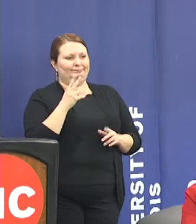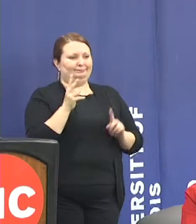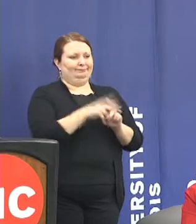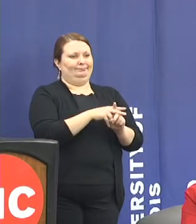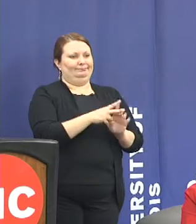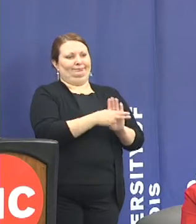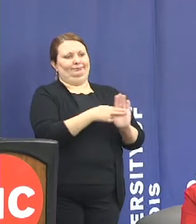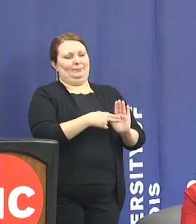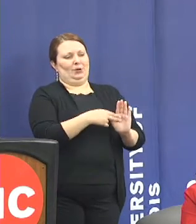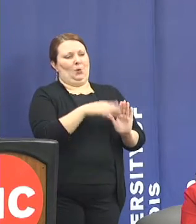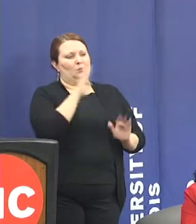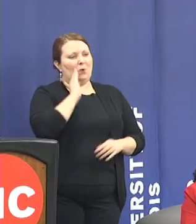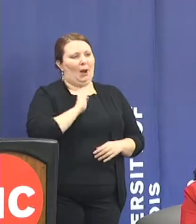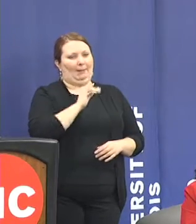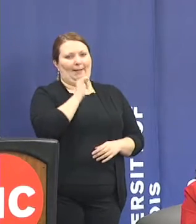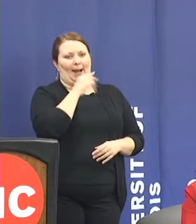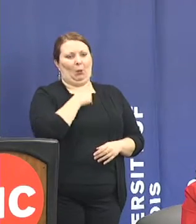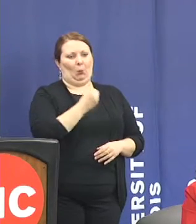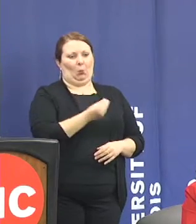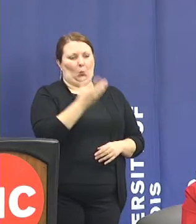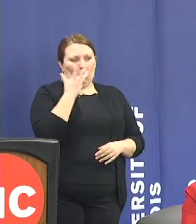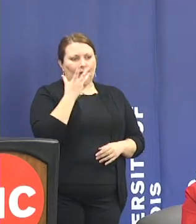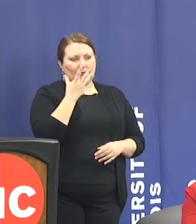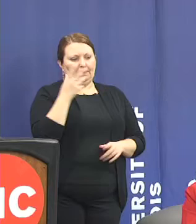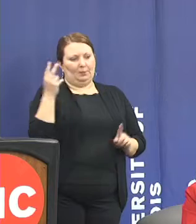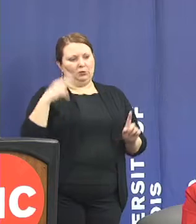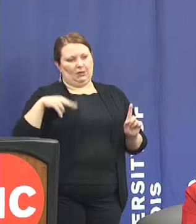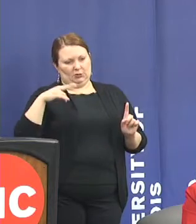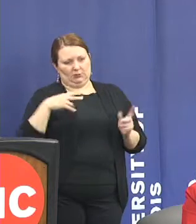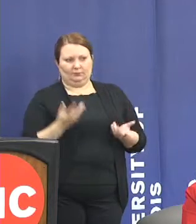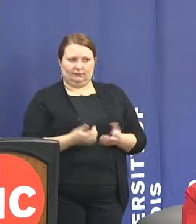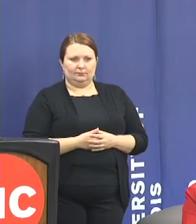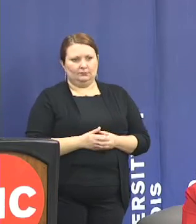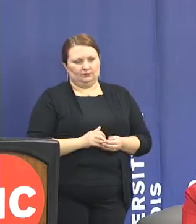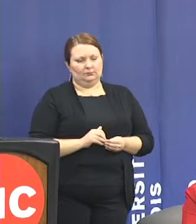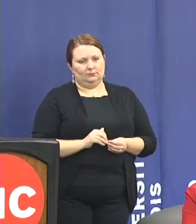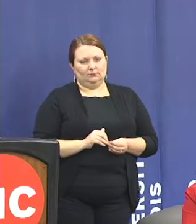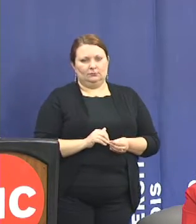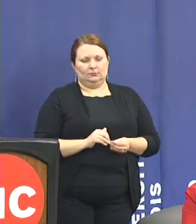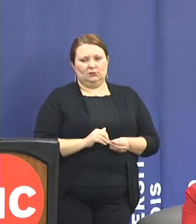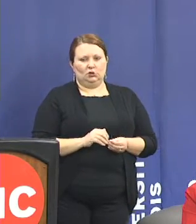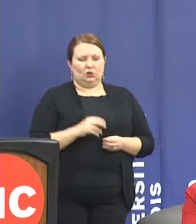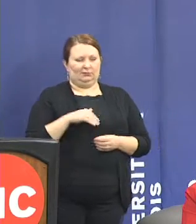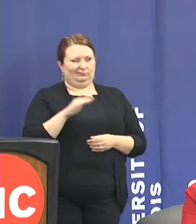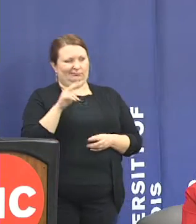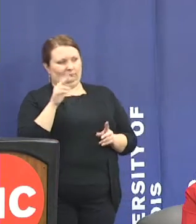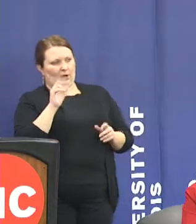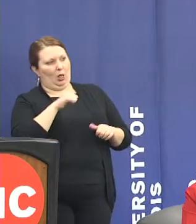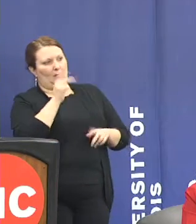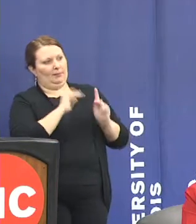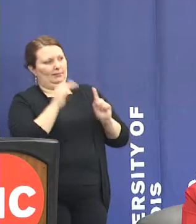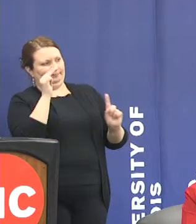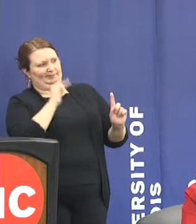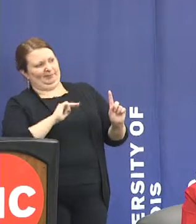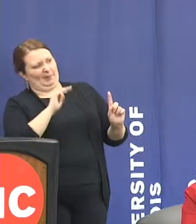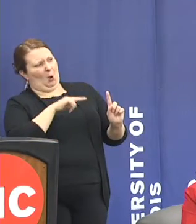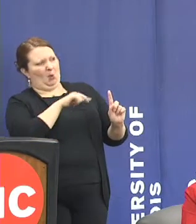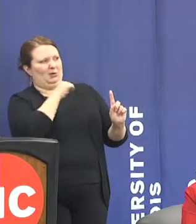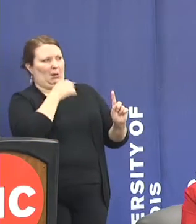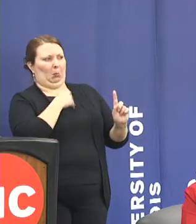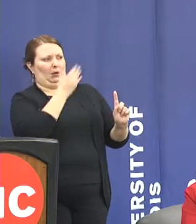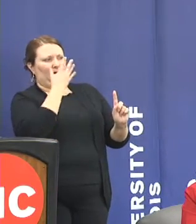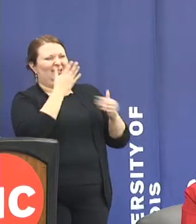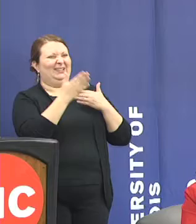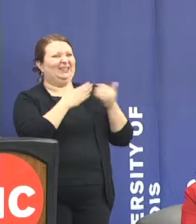or non-white, basically like perception. So it's you're perceived to be a non-white